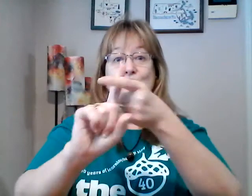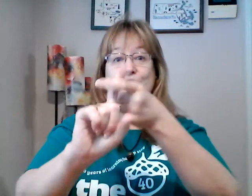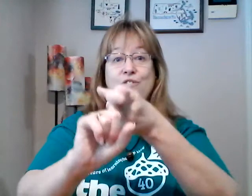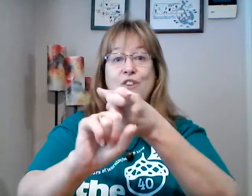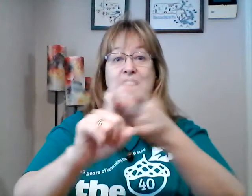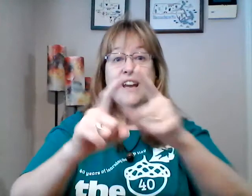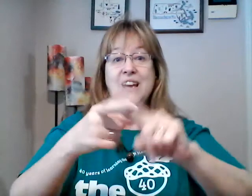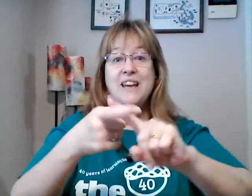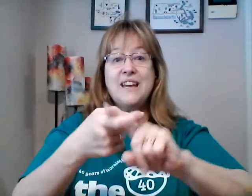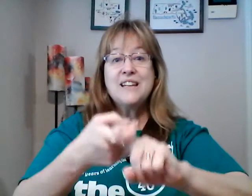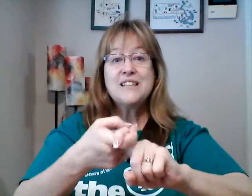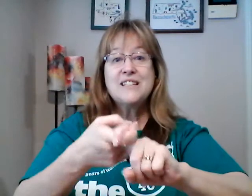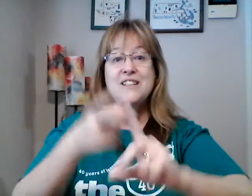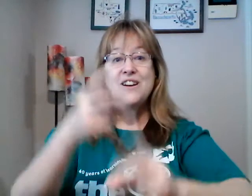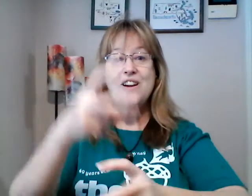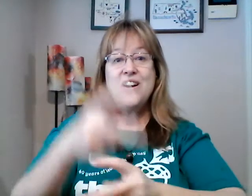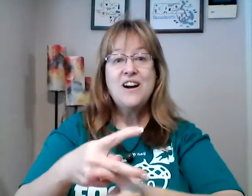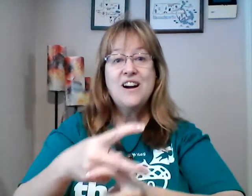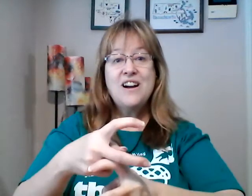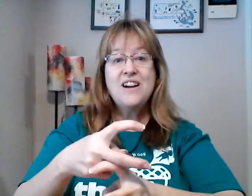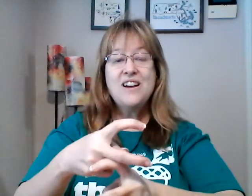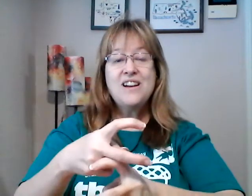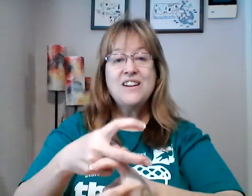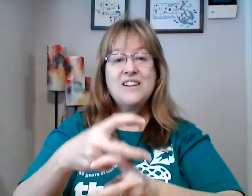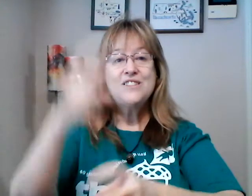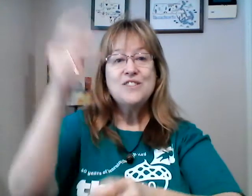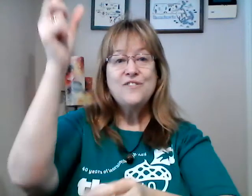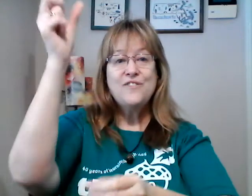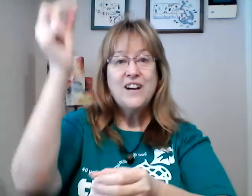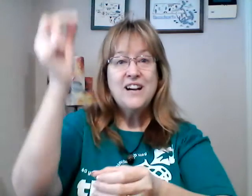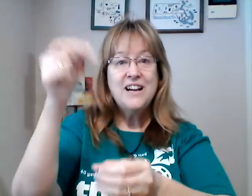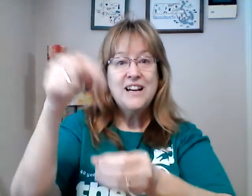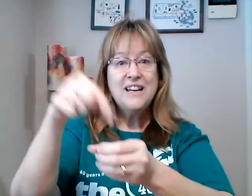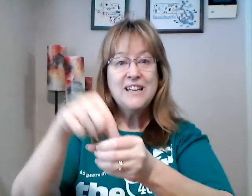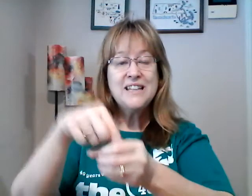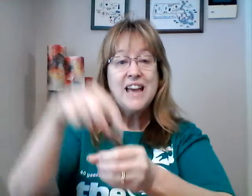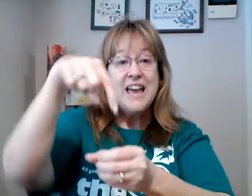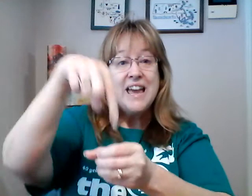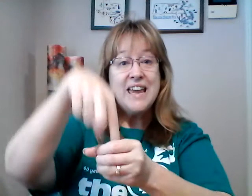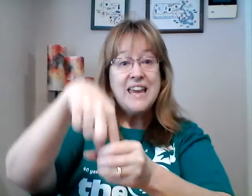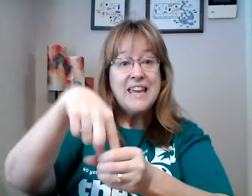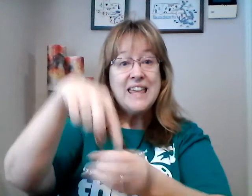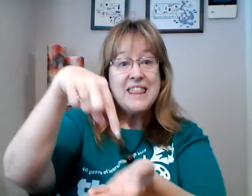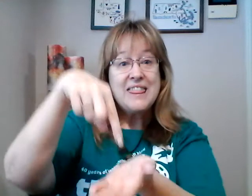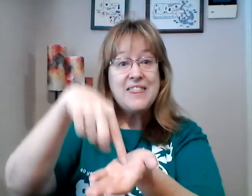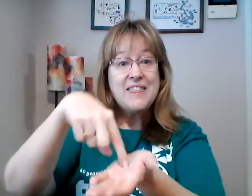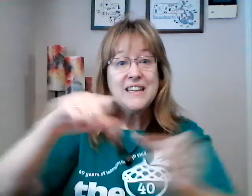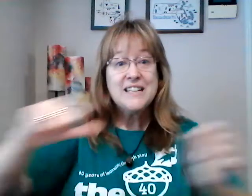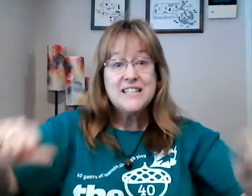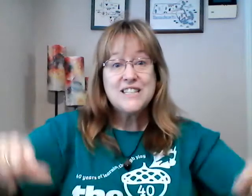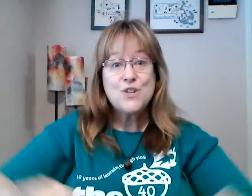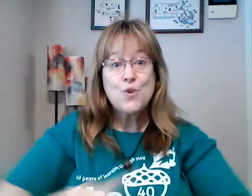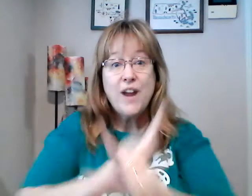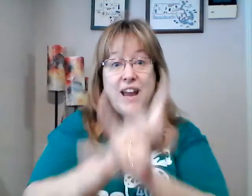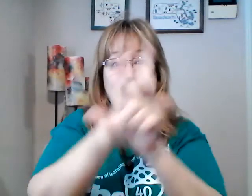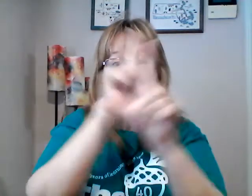friends are hard to find In this great